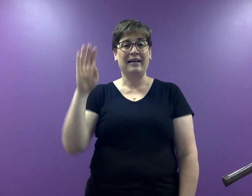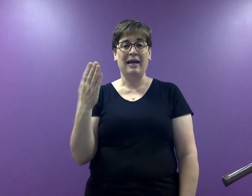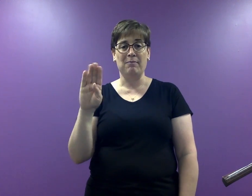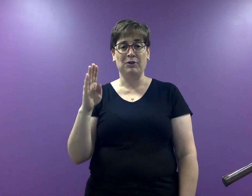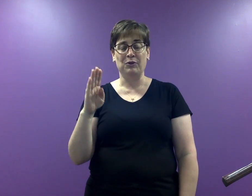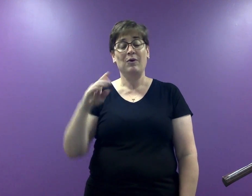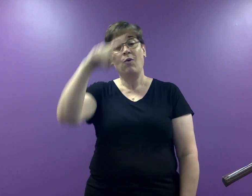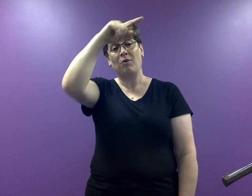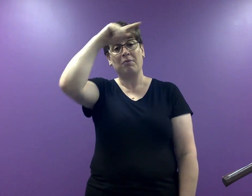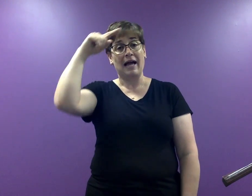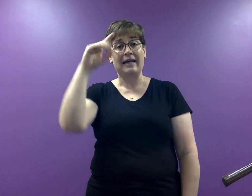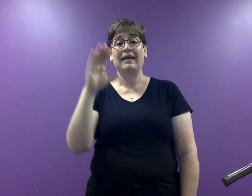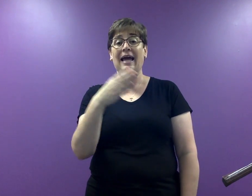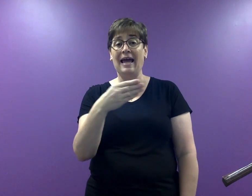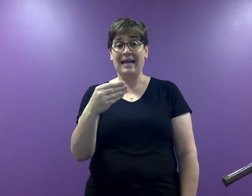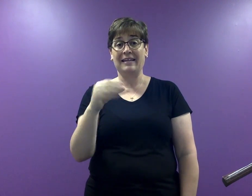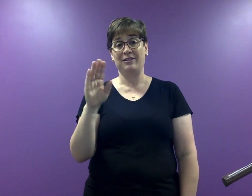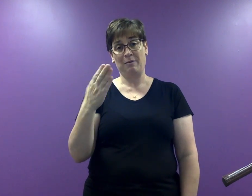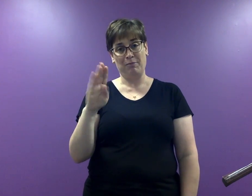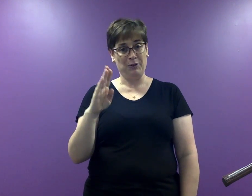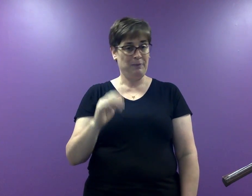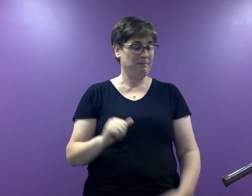and blue or black and blue.